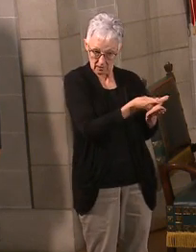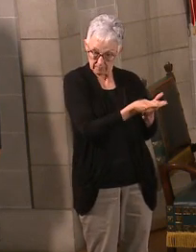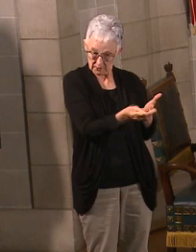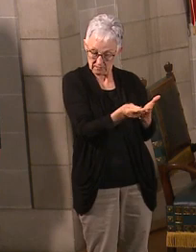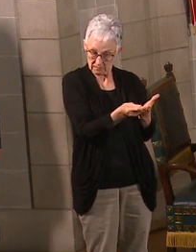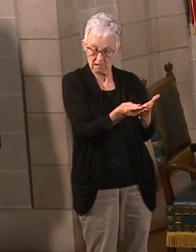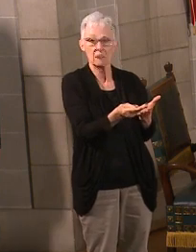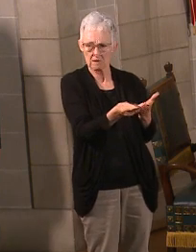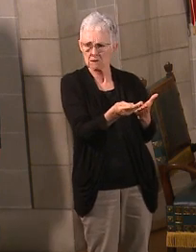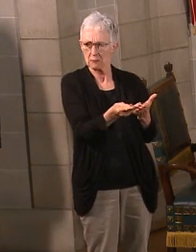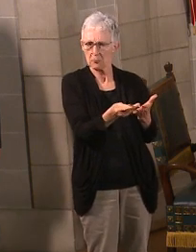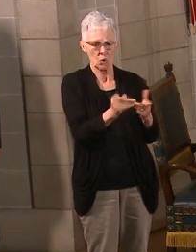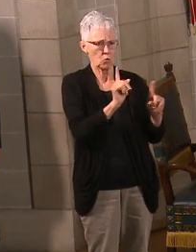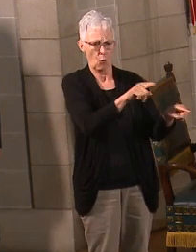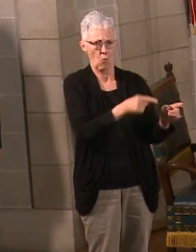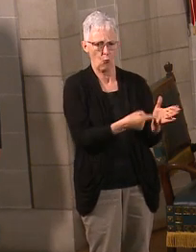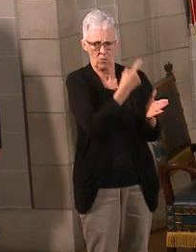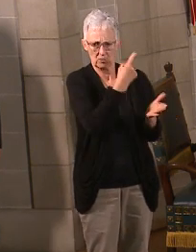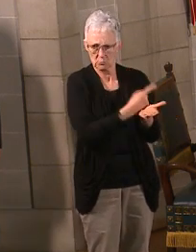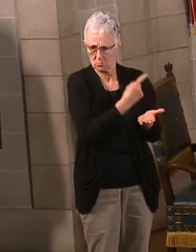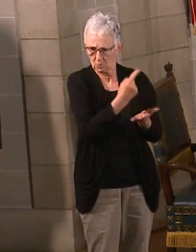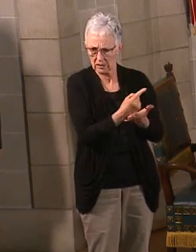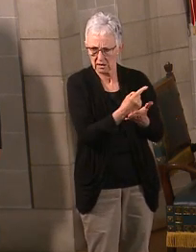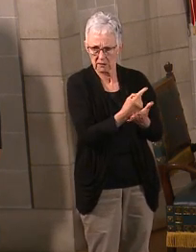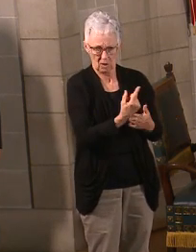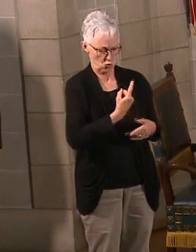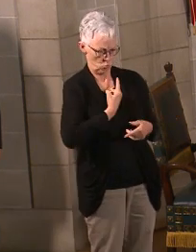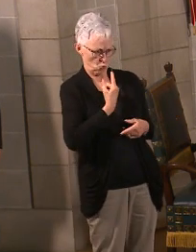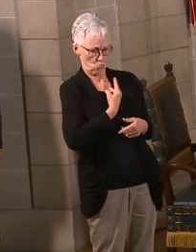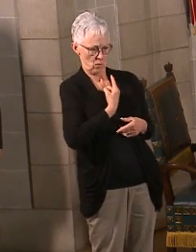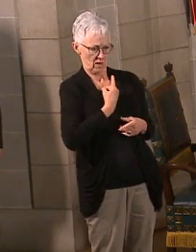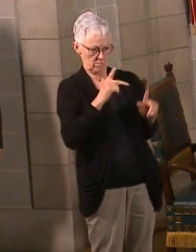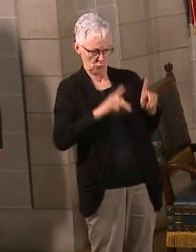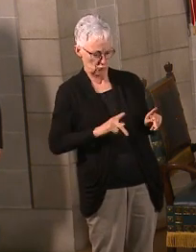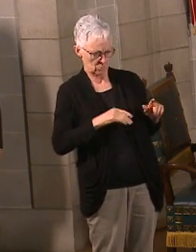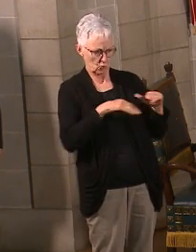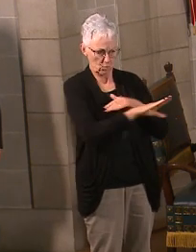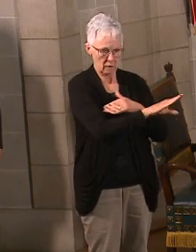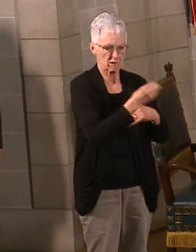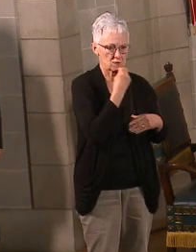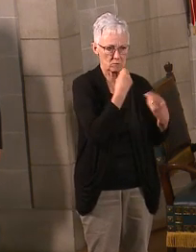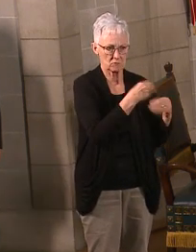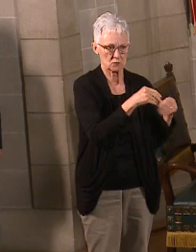distance. So that means have the kids play at home, avoid playgrounds and group sports.